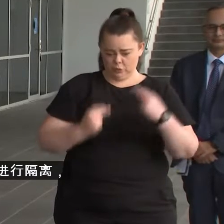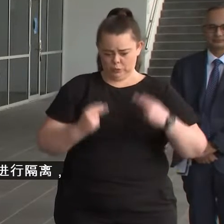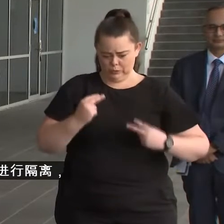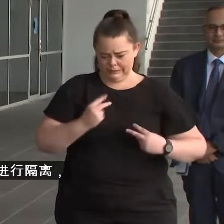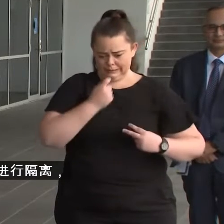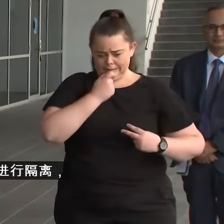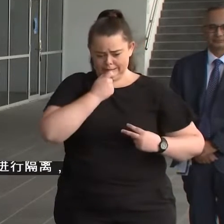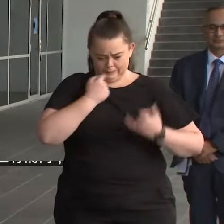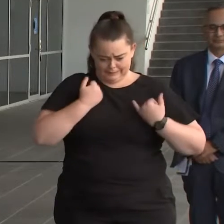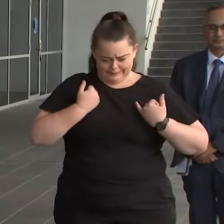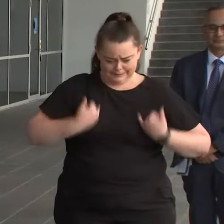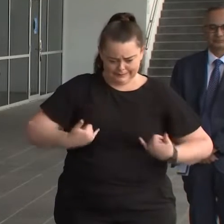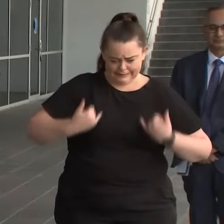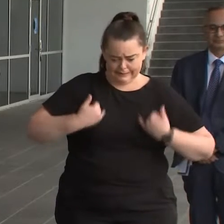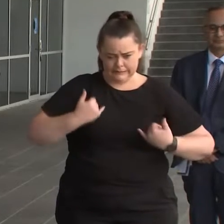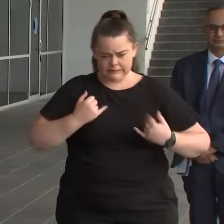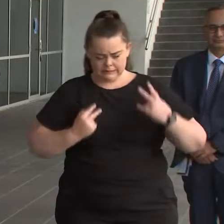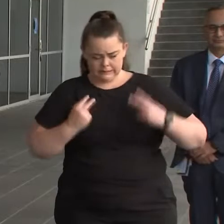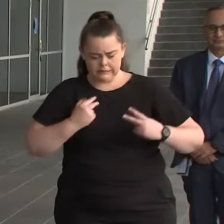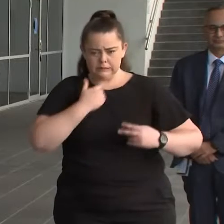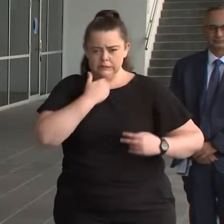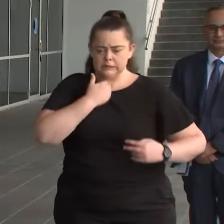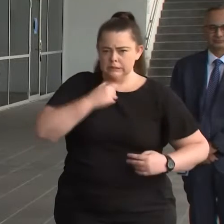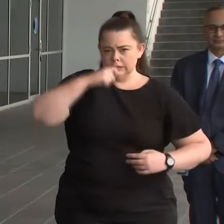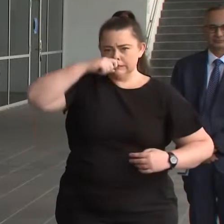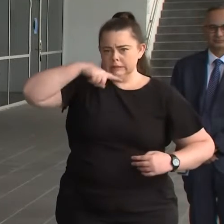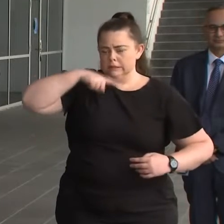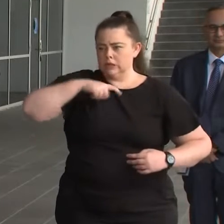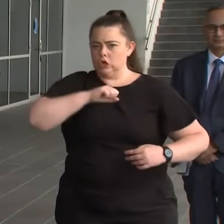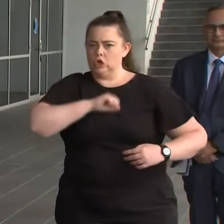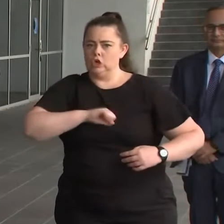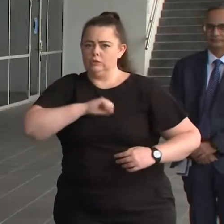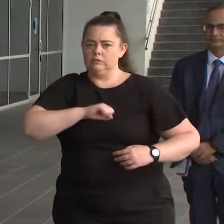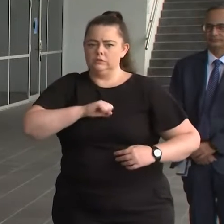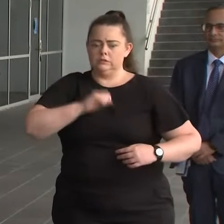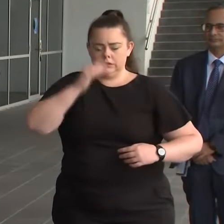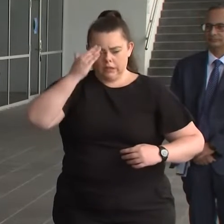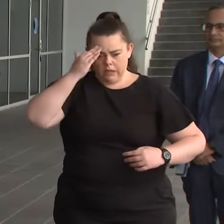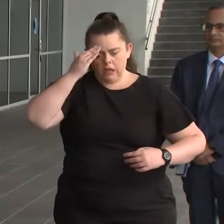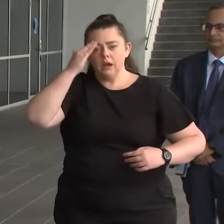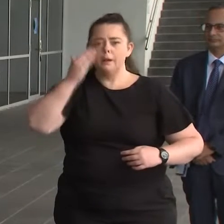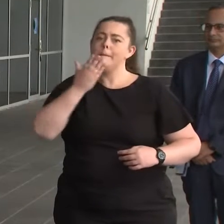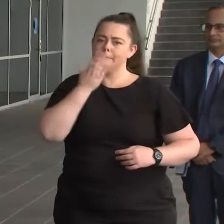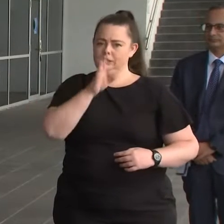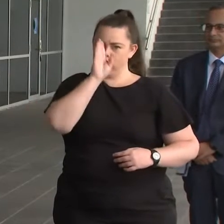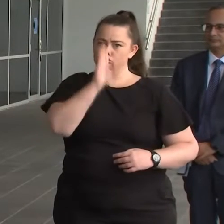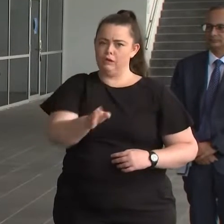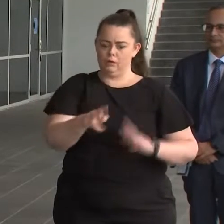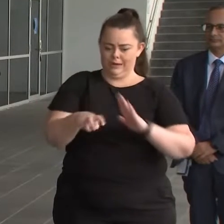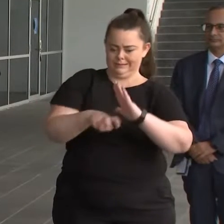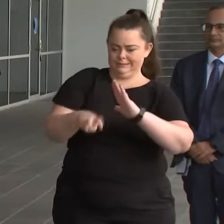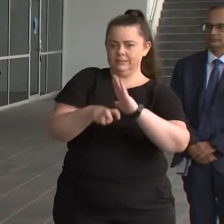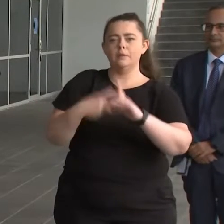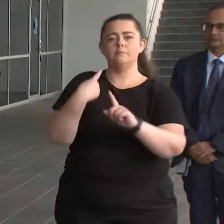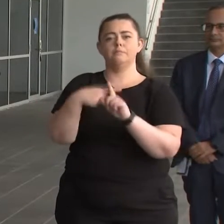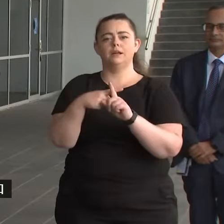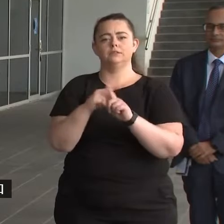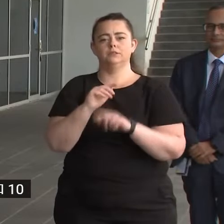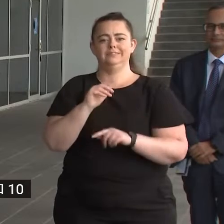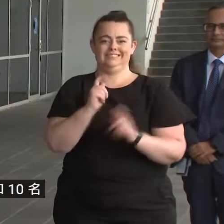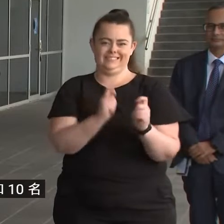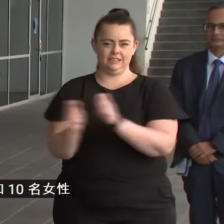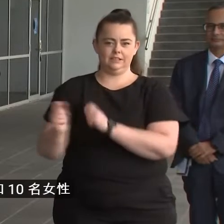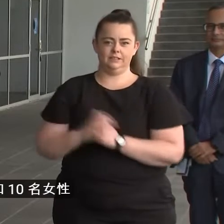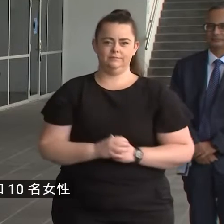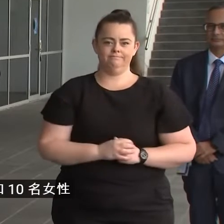a rapid antigen test or a PCR test. Sadly, we're reporting the deaths of 29 people with COVID, 19